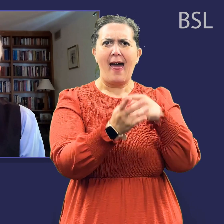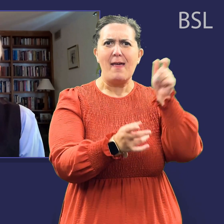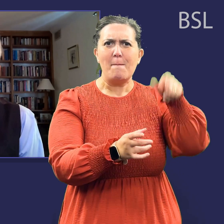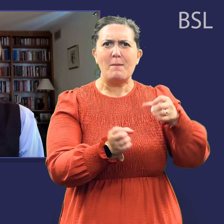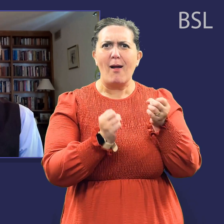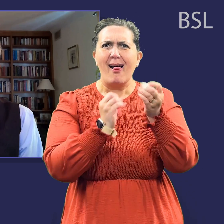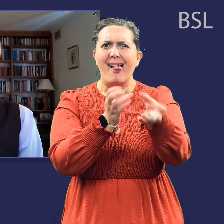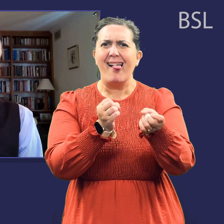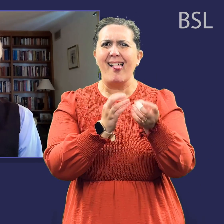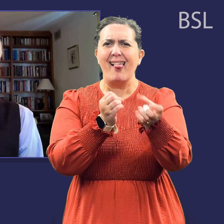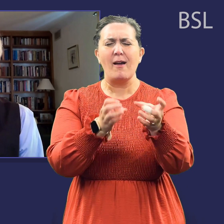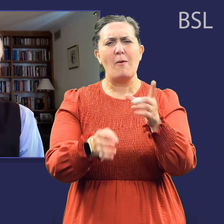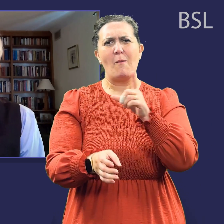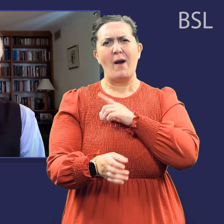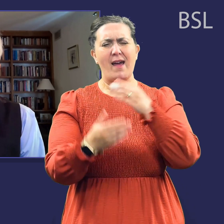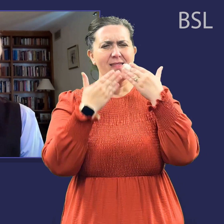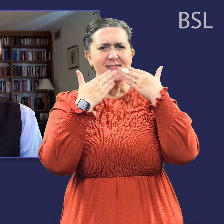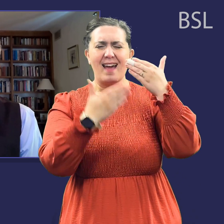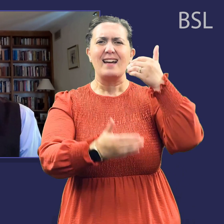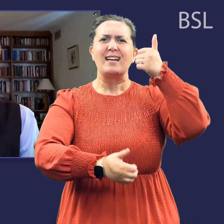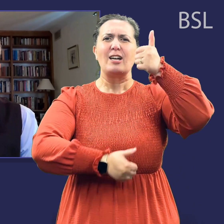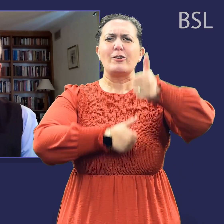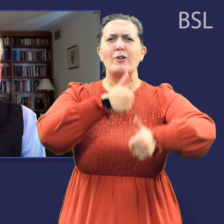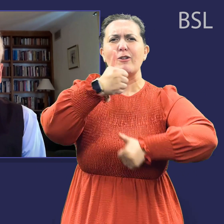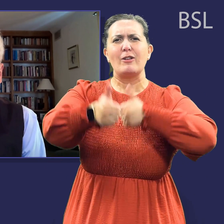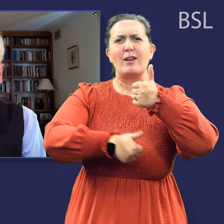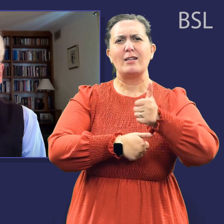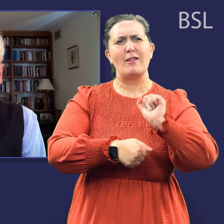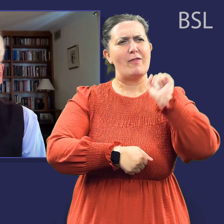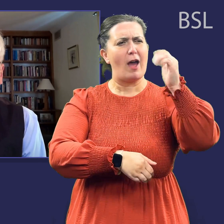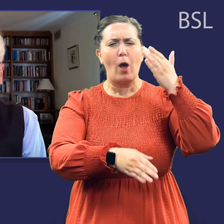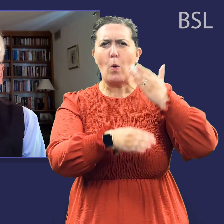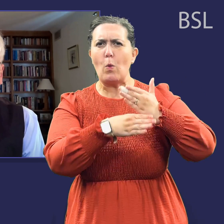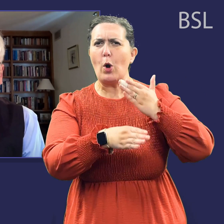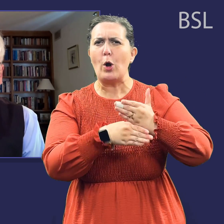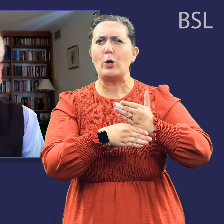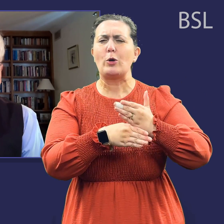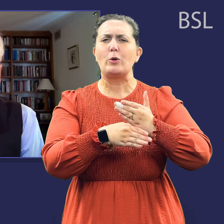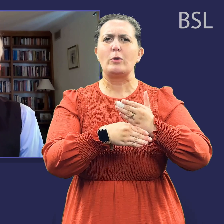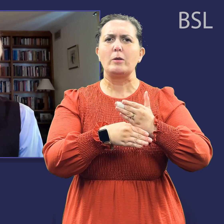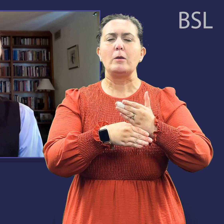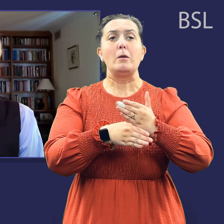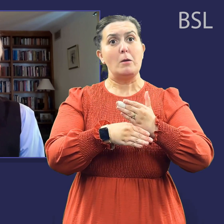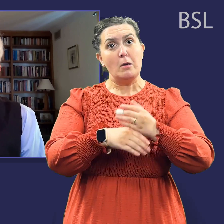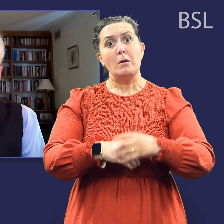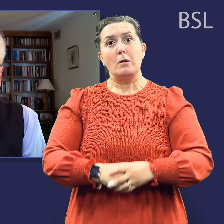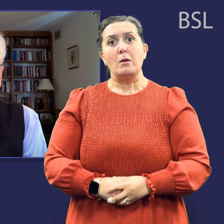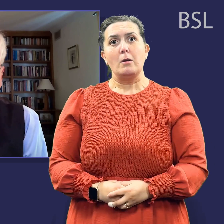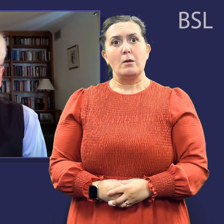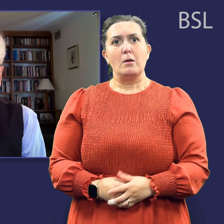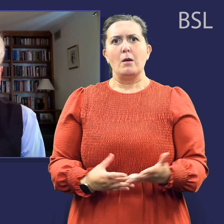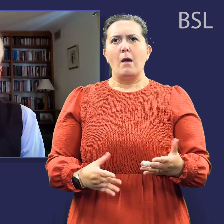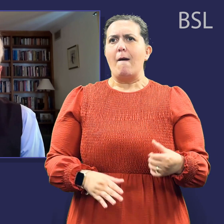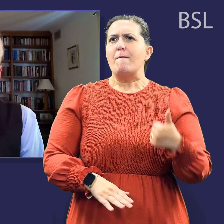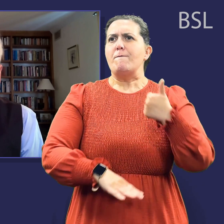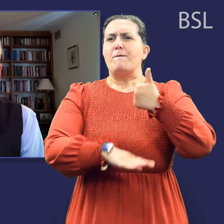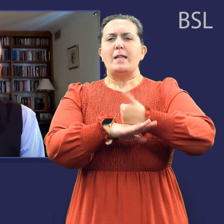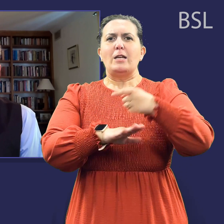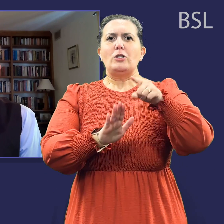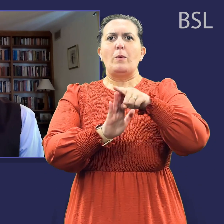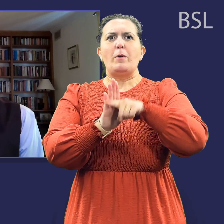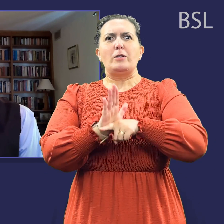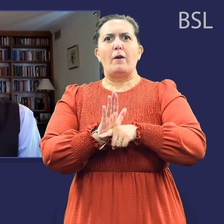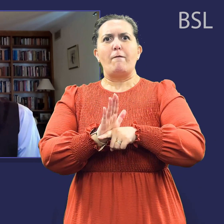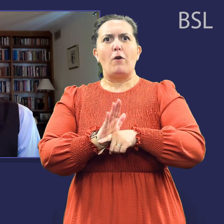many others to thank and congratulate you for your work and witness. You know, the foundational principle of all